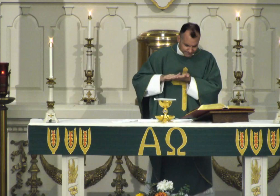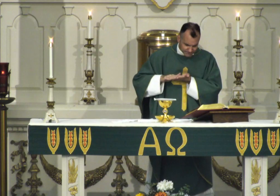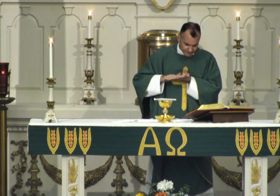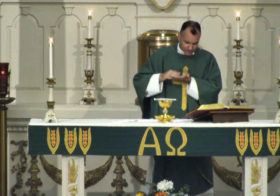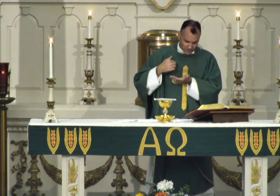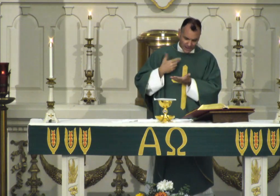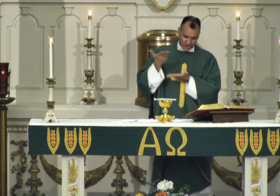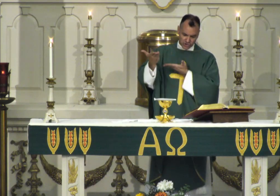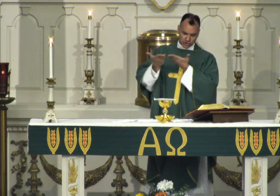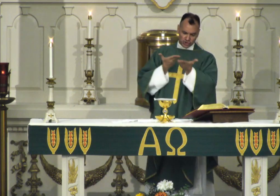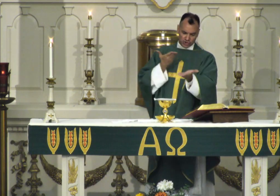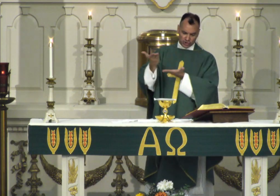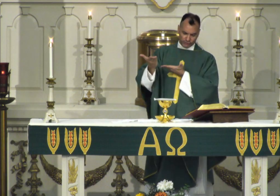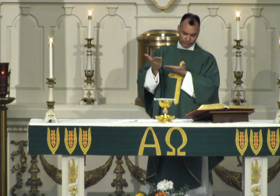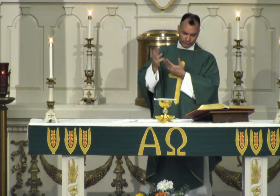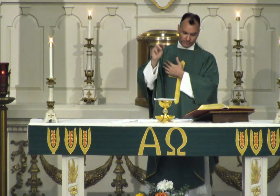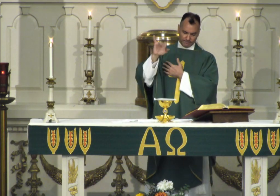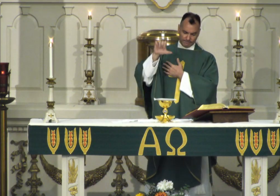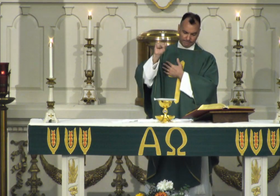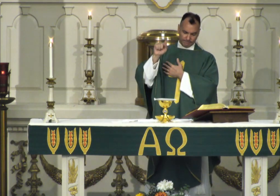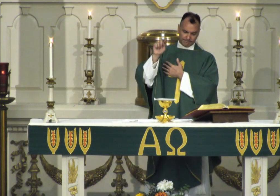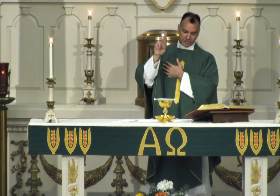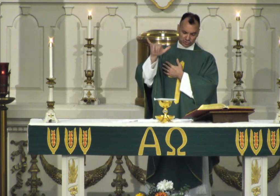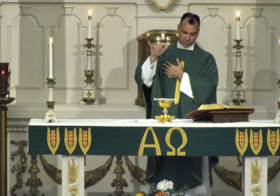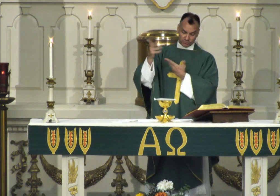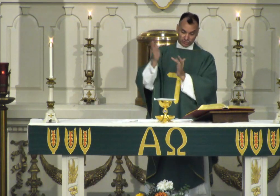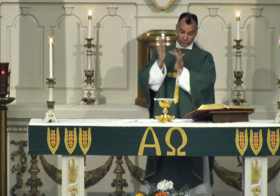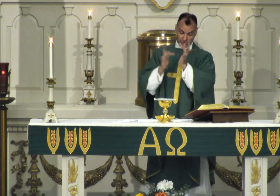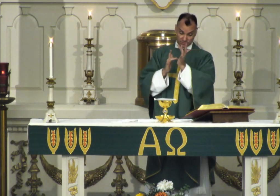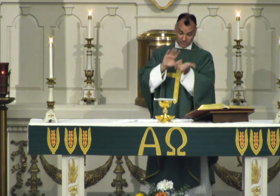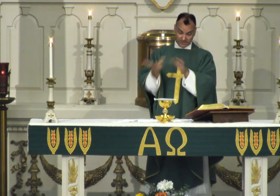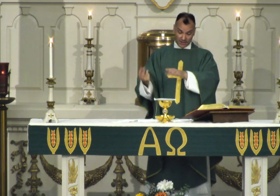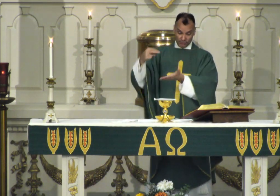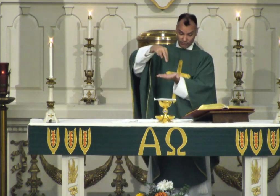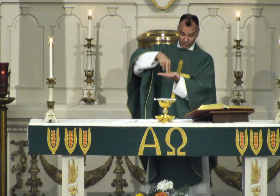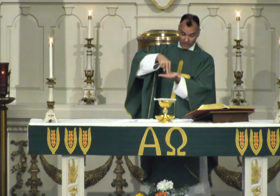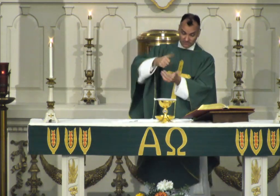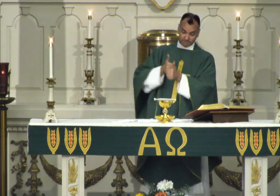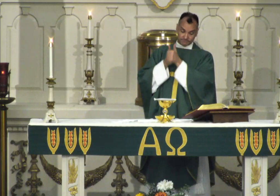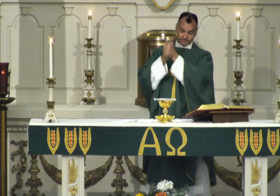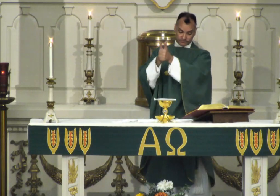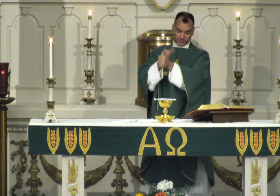grace, we may be cleansed by the very mysteries we serve.